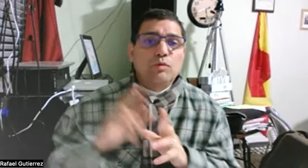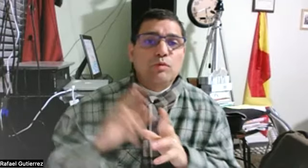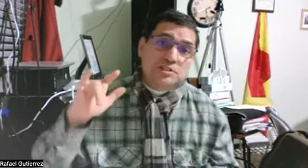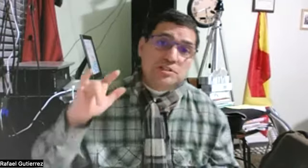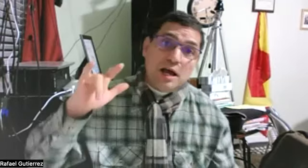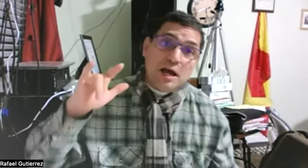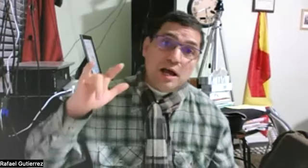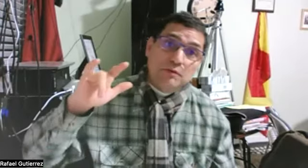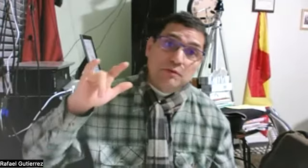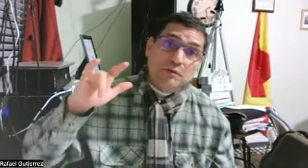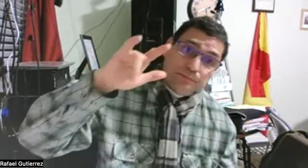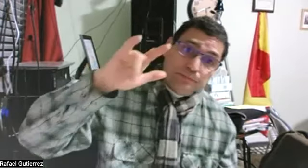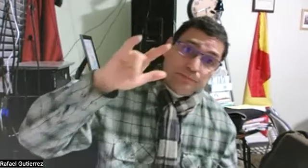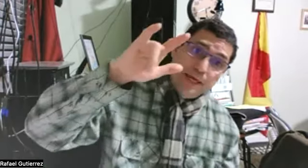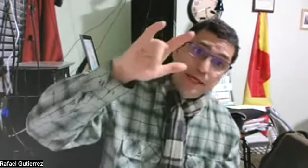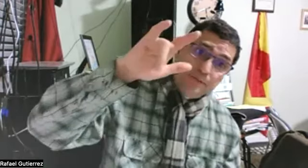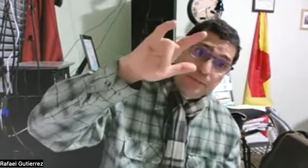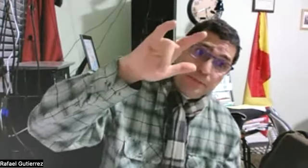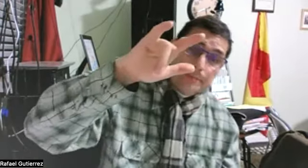they travel by plane.